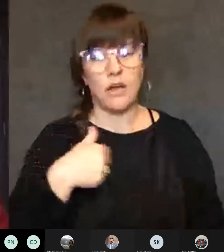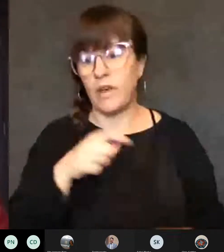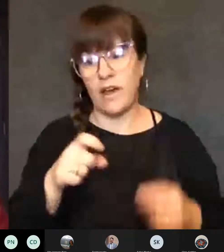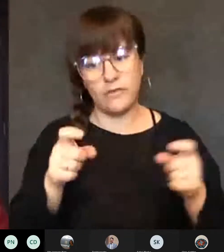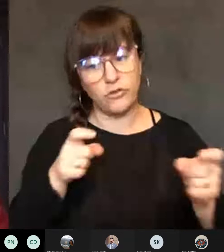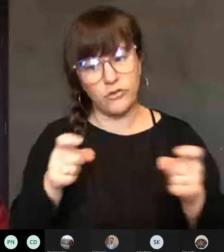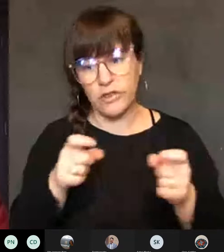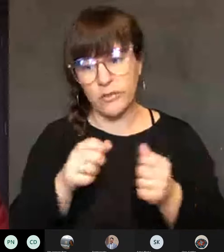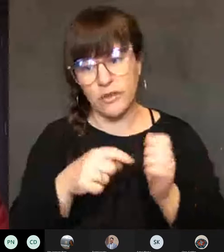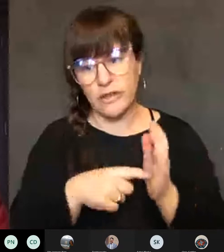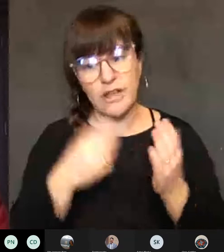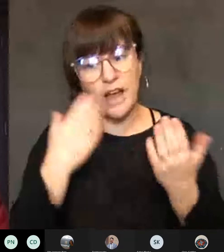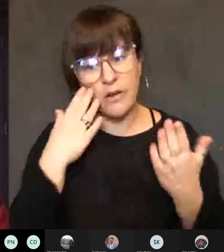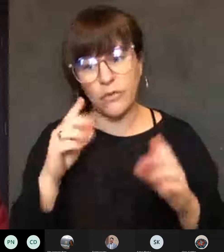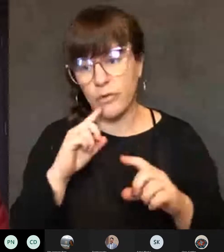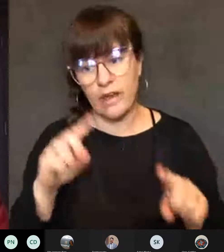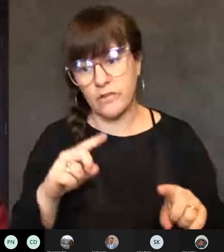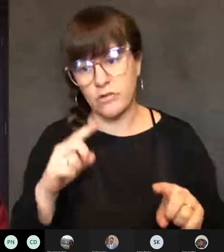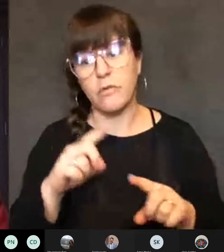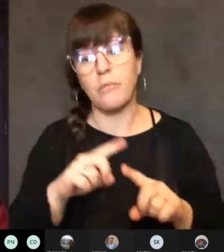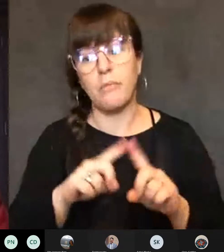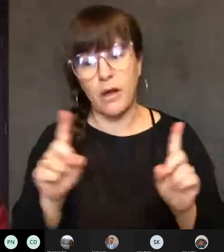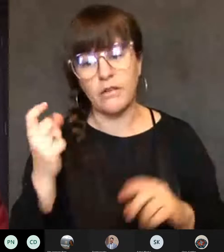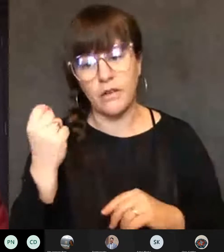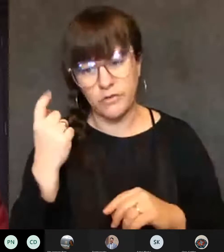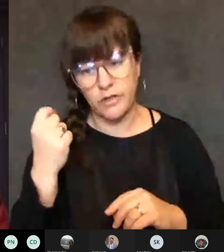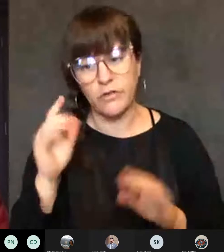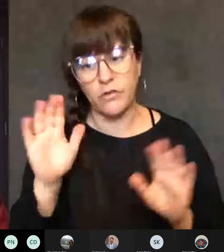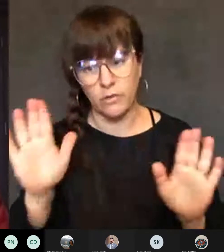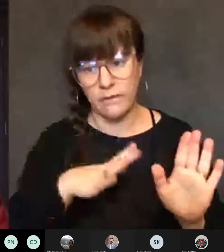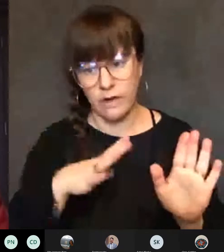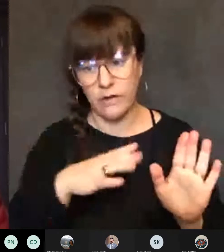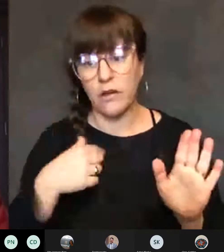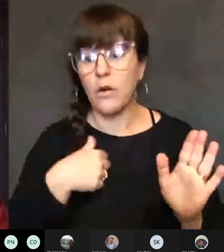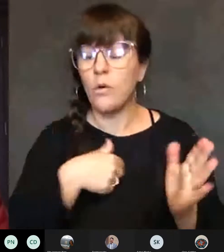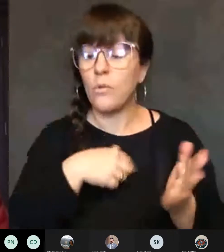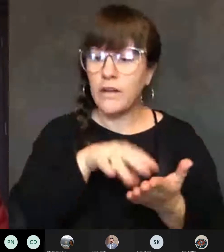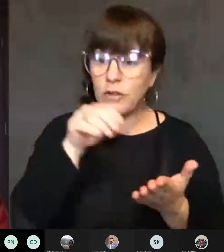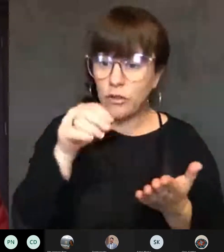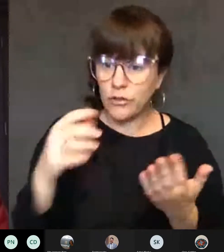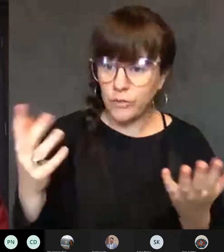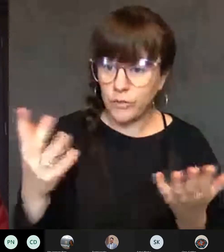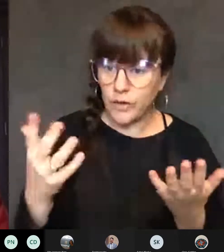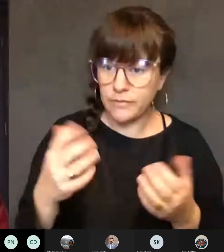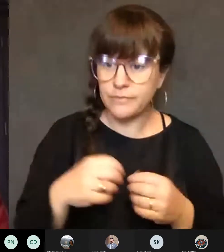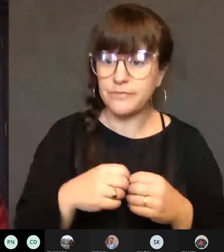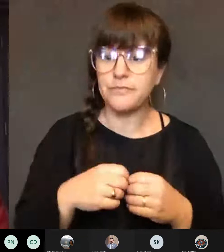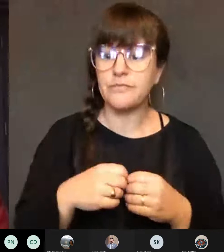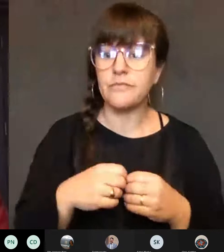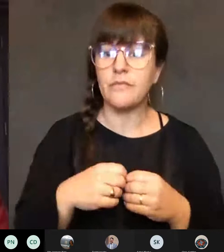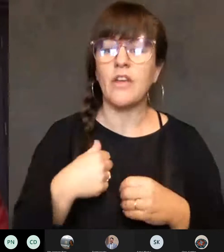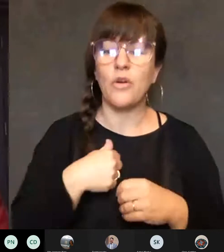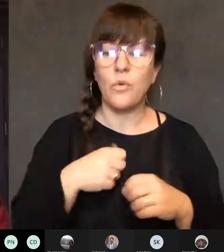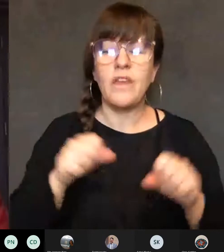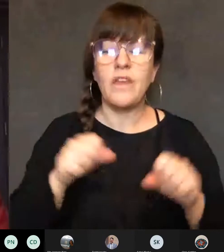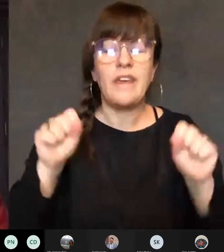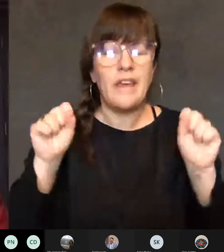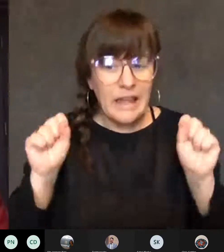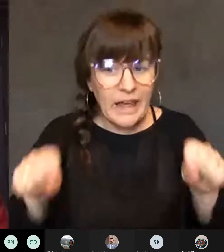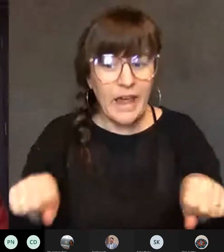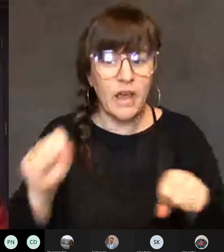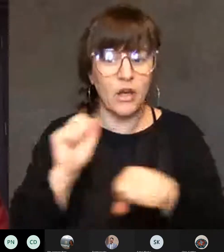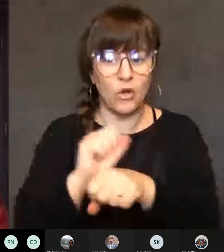the answer to it, but we have learned that we can work this way better than we thought